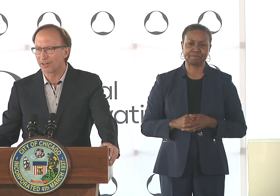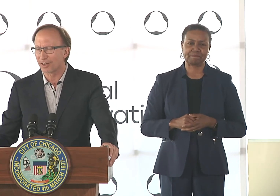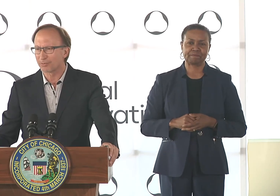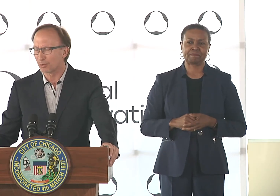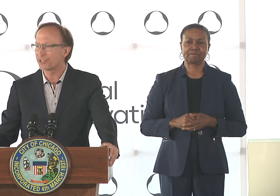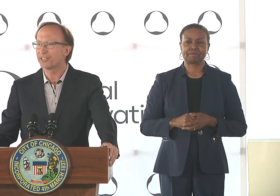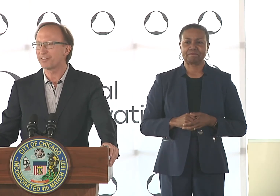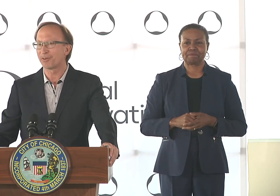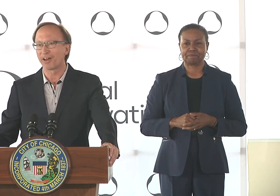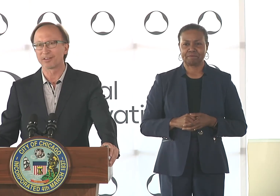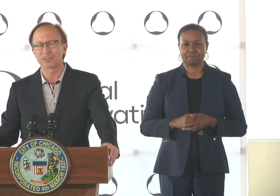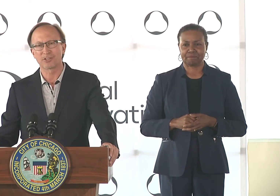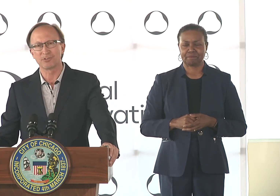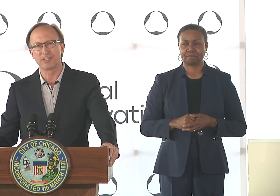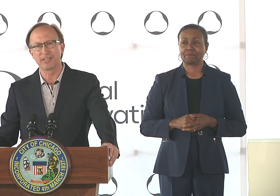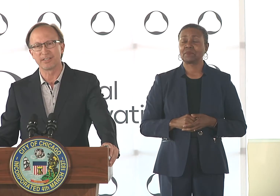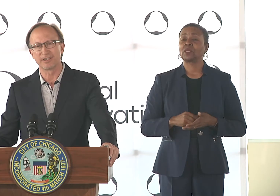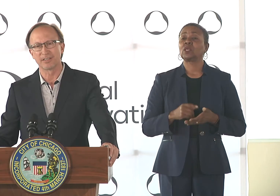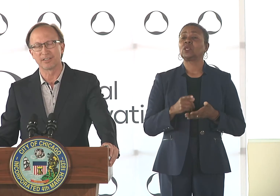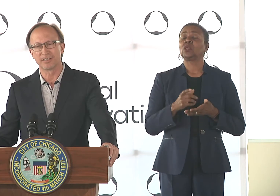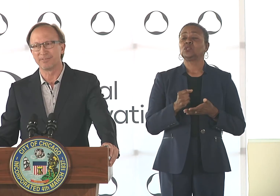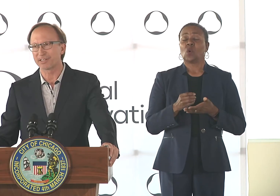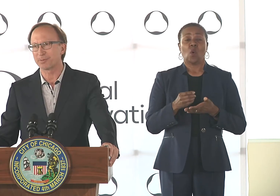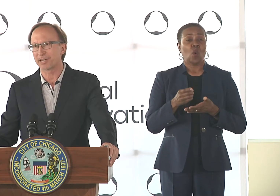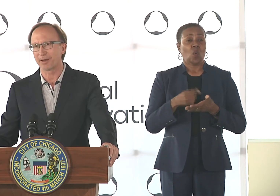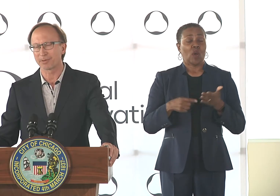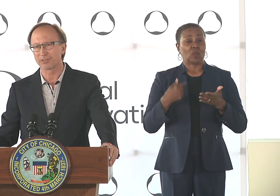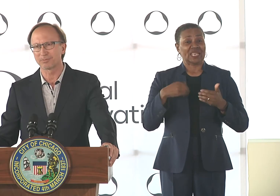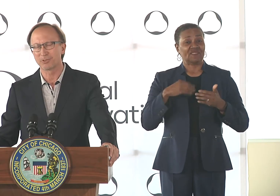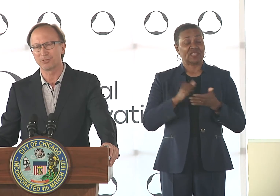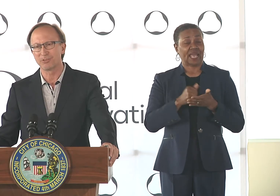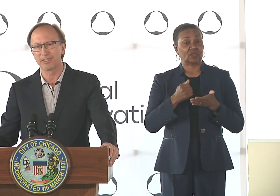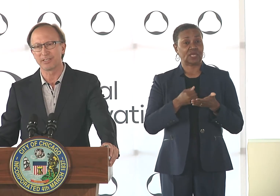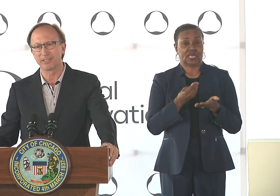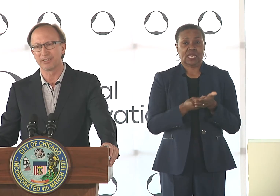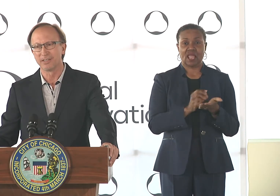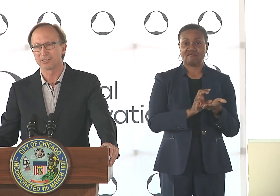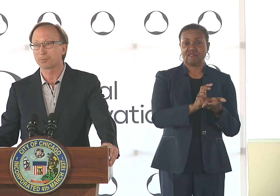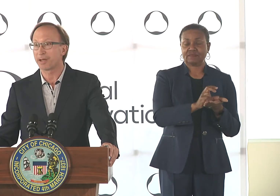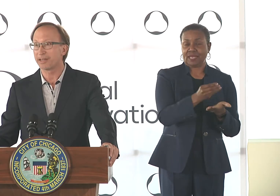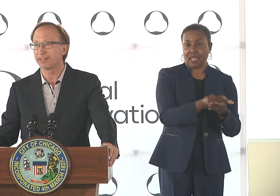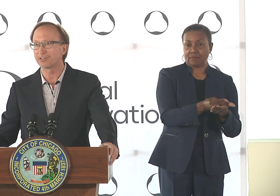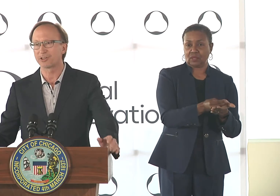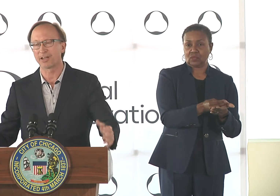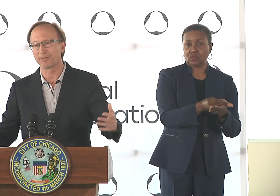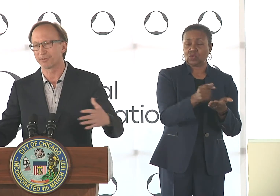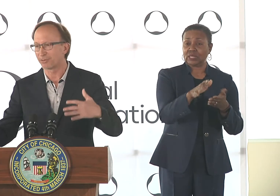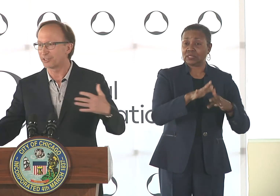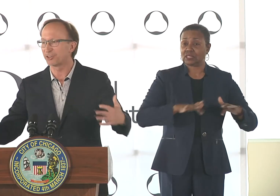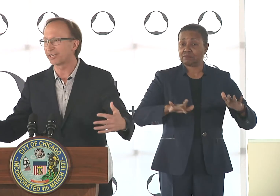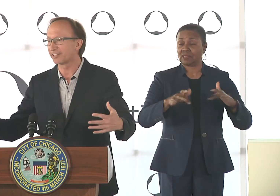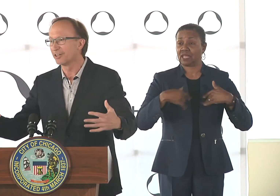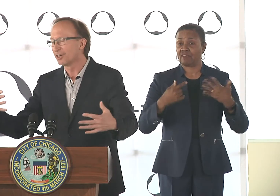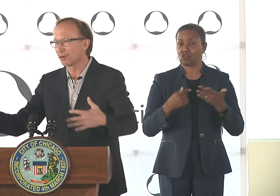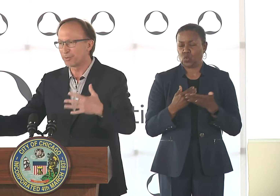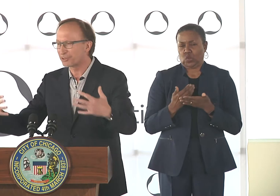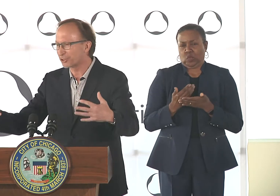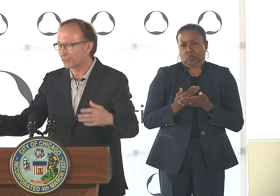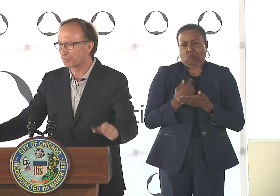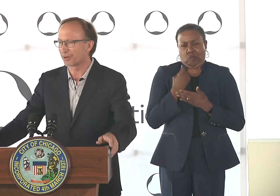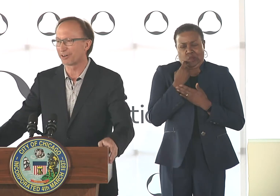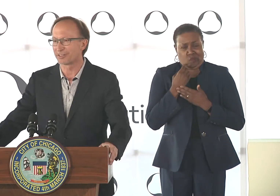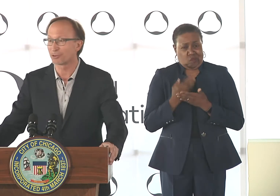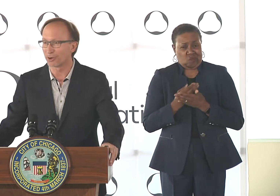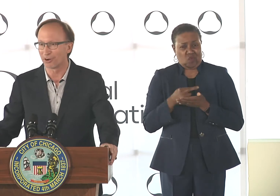So what do you need for that? So you need investment capital, you need space to have your fledgling